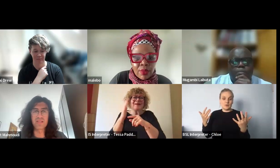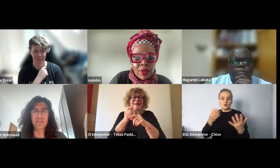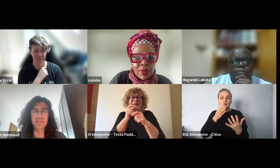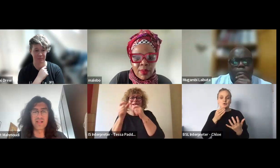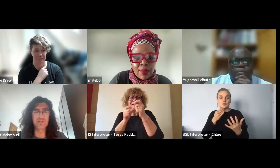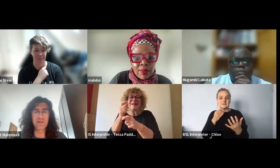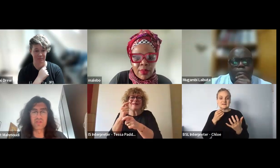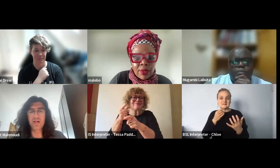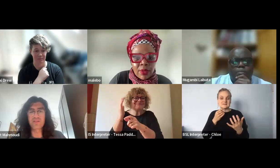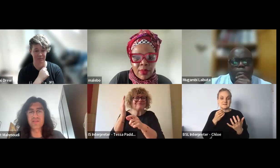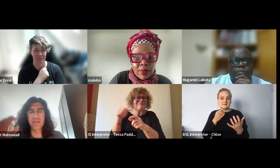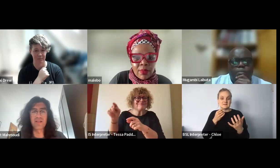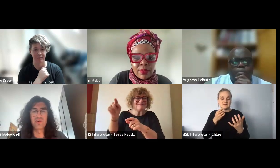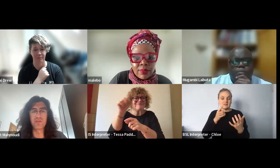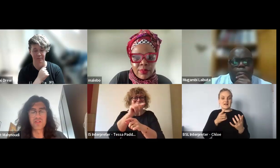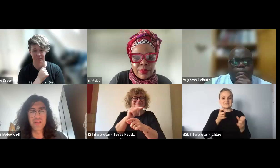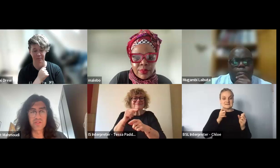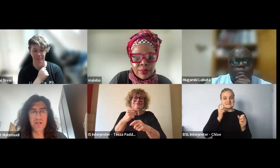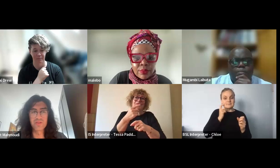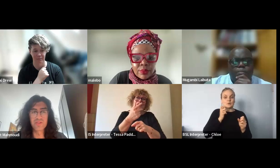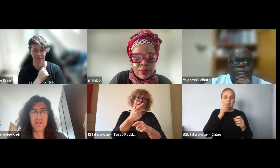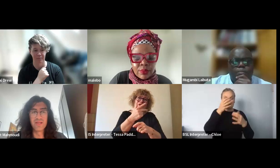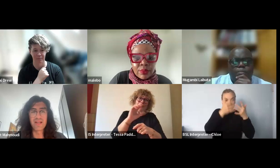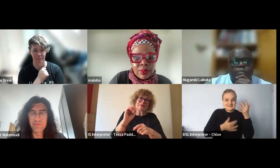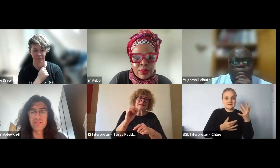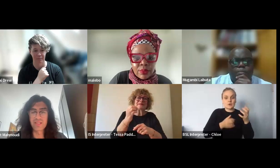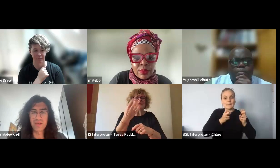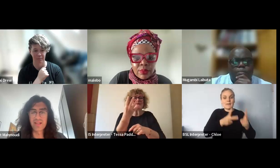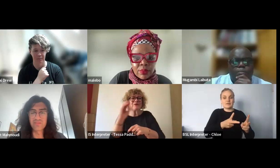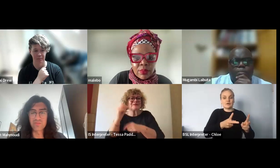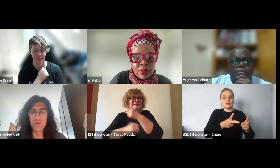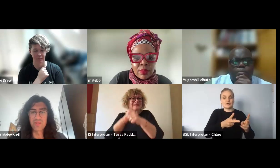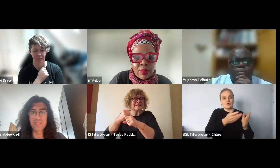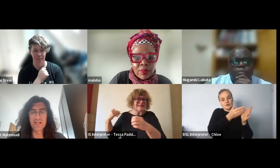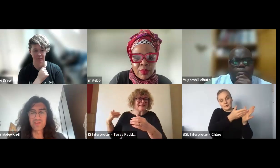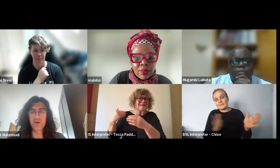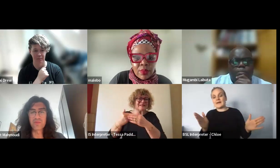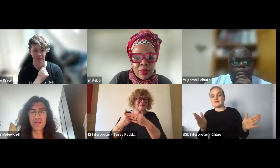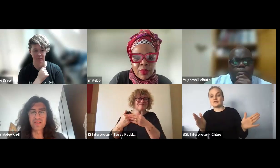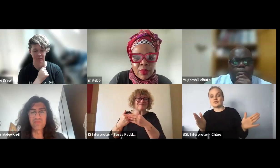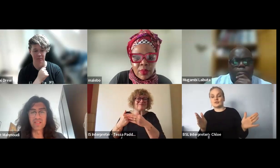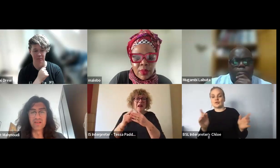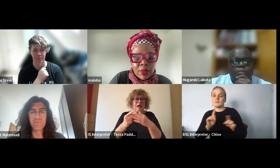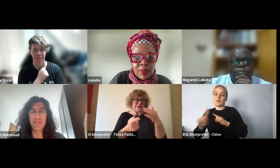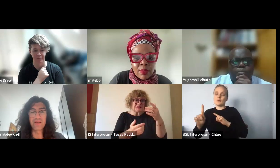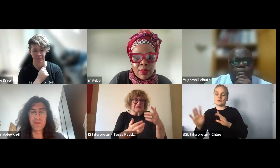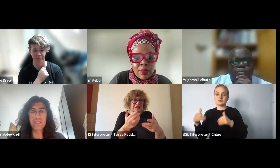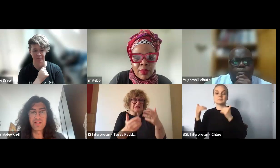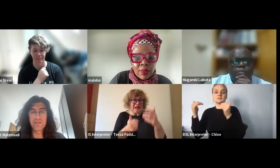more sophisticated natural language processing and now large language models. And everything at different moments has had a term that has given